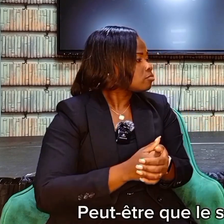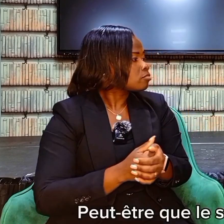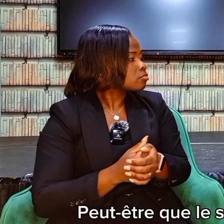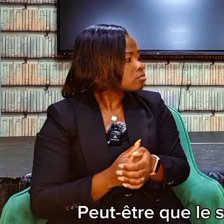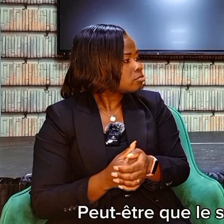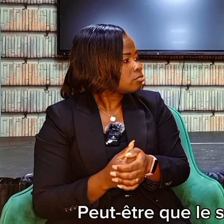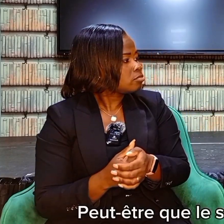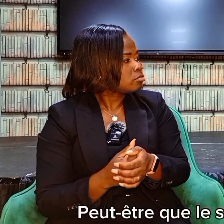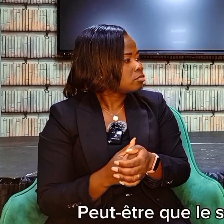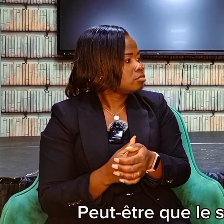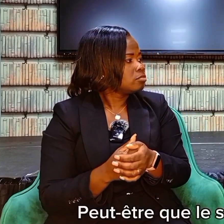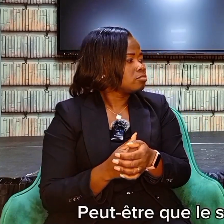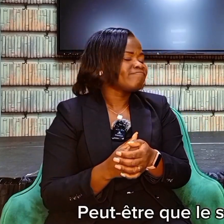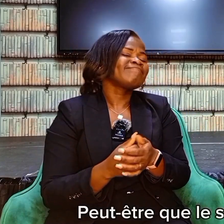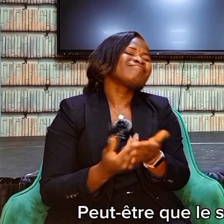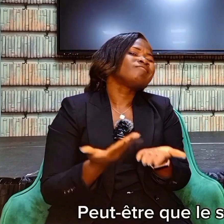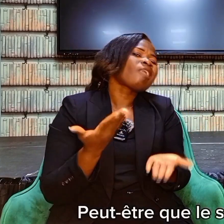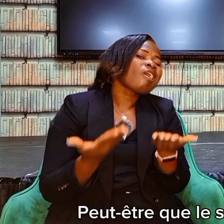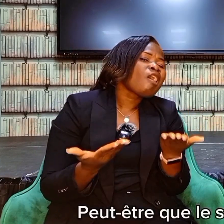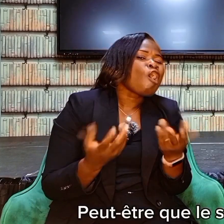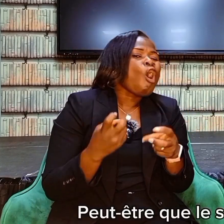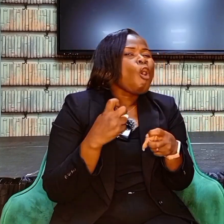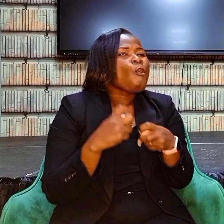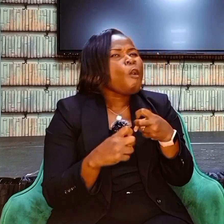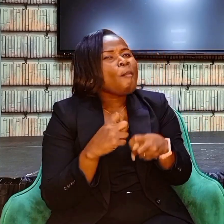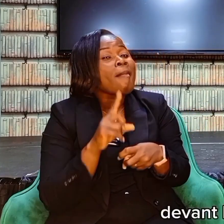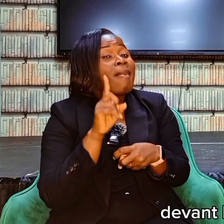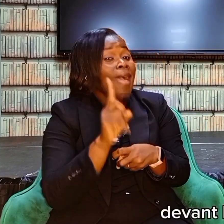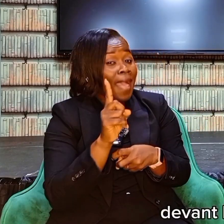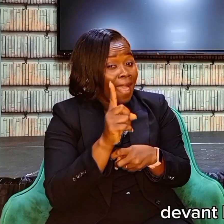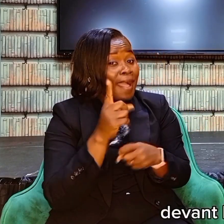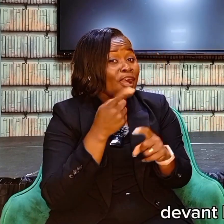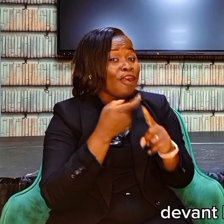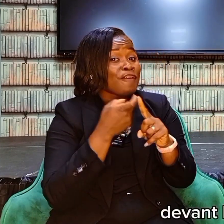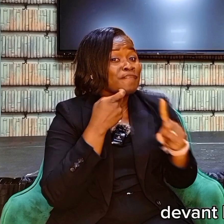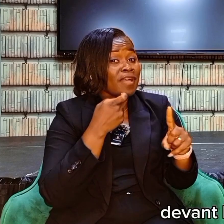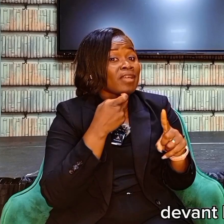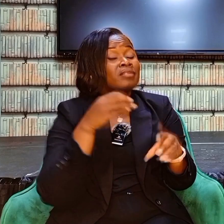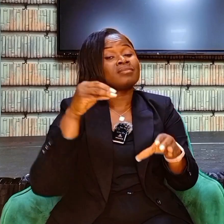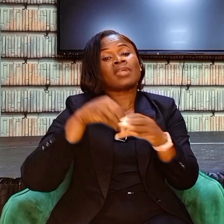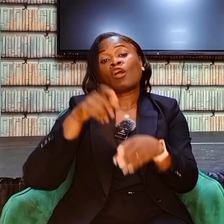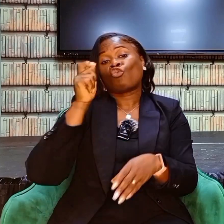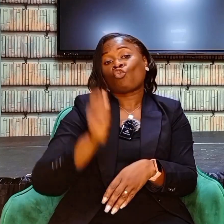Maybe the only challenge comes in the courts of law.